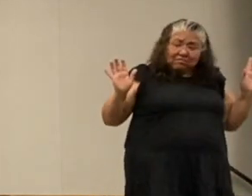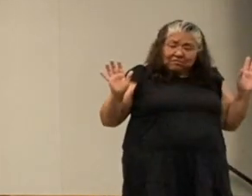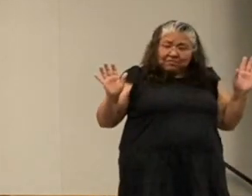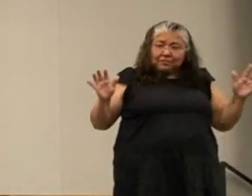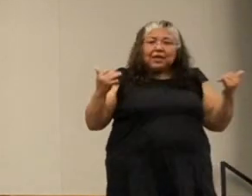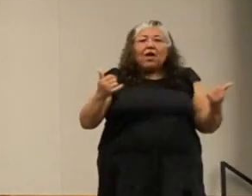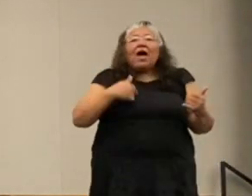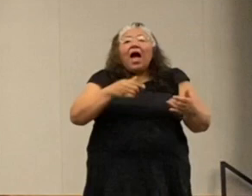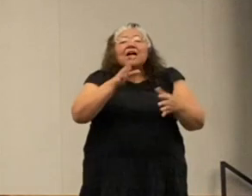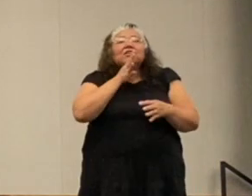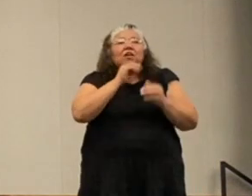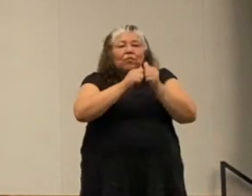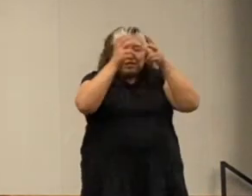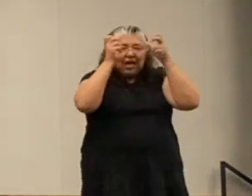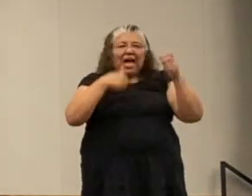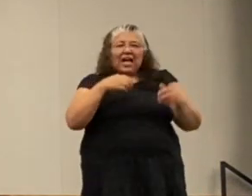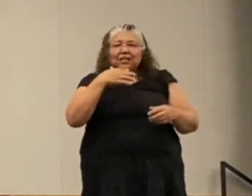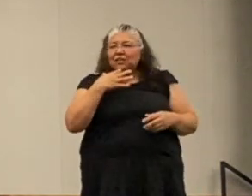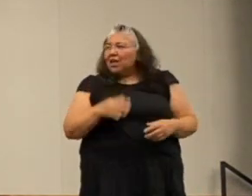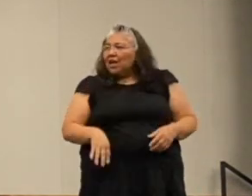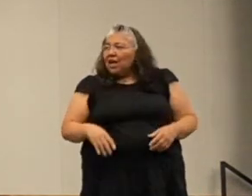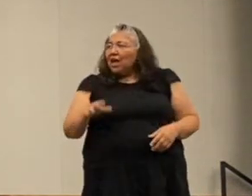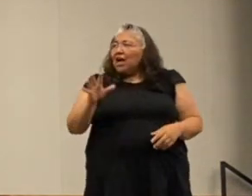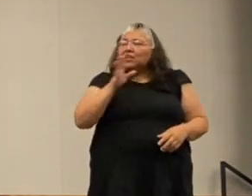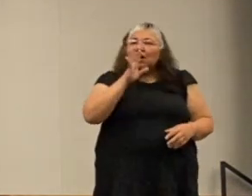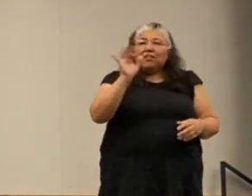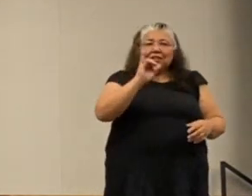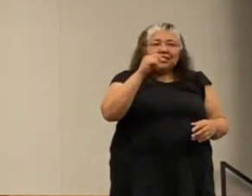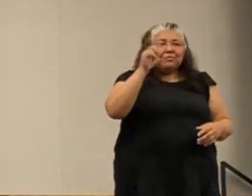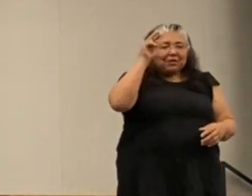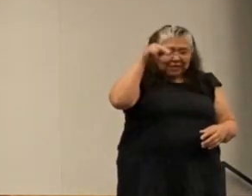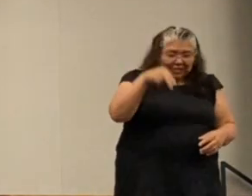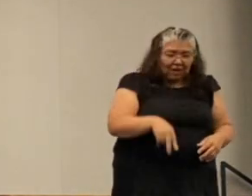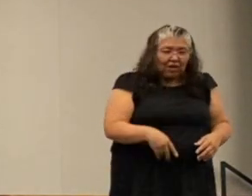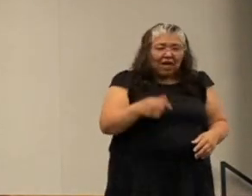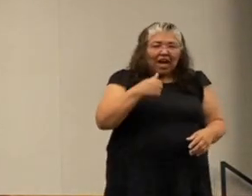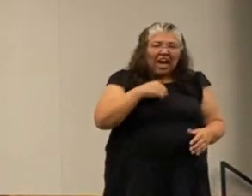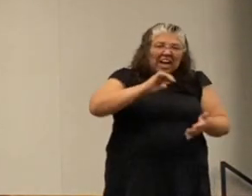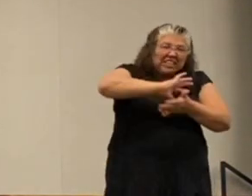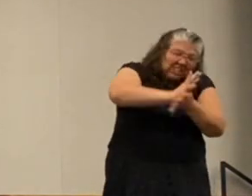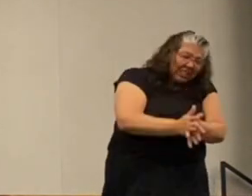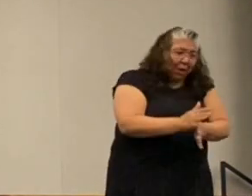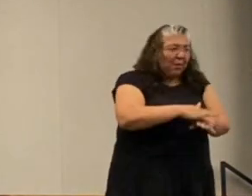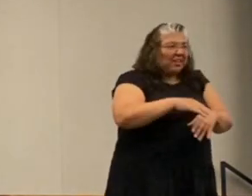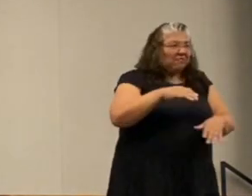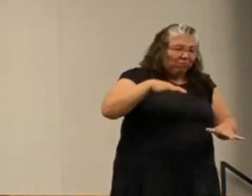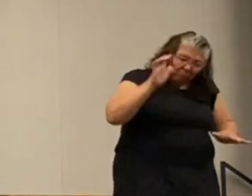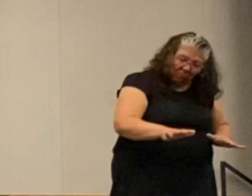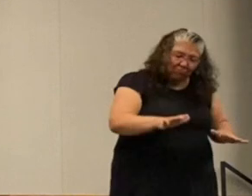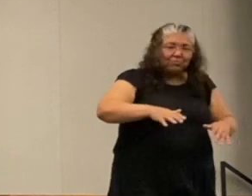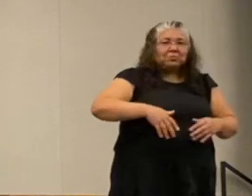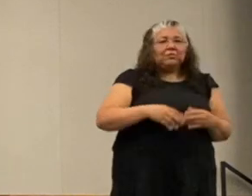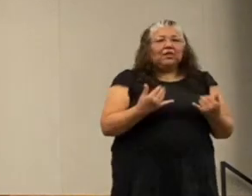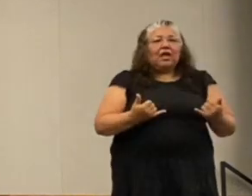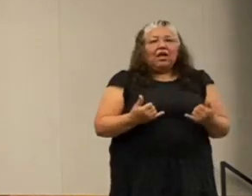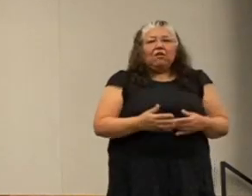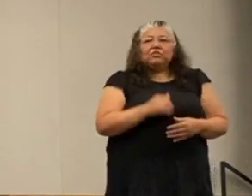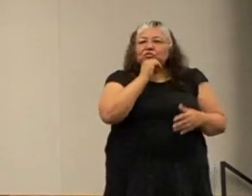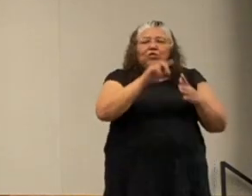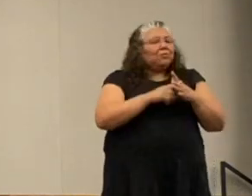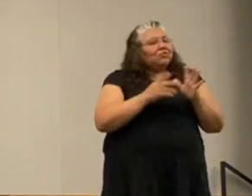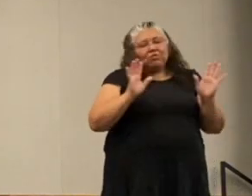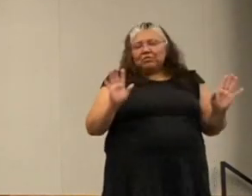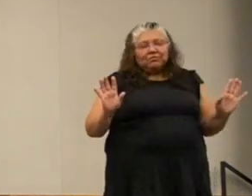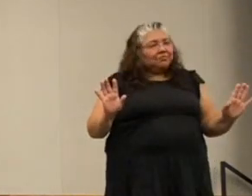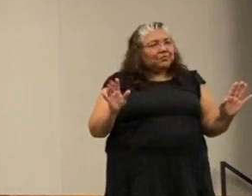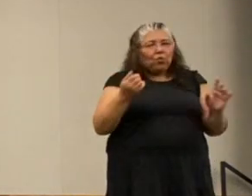when I talk to Satan like this, because he's down, I step on him, okay? That's what it is, okay? Don't get me started,